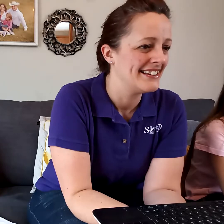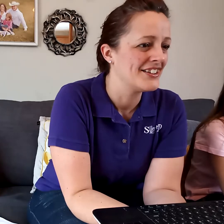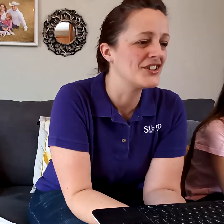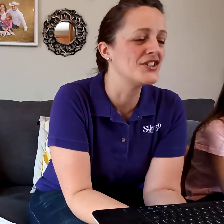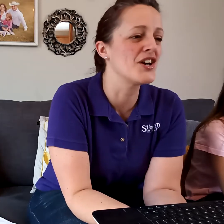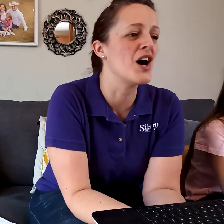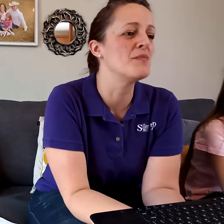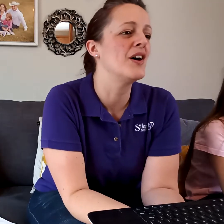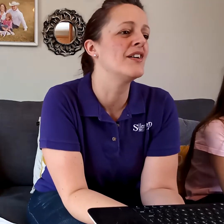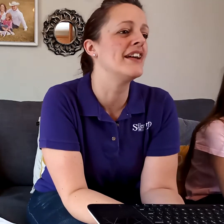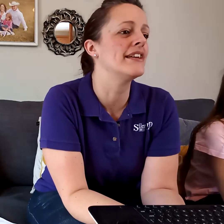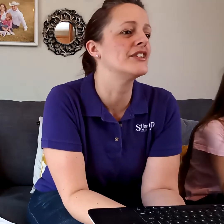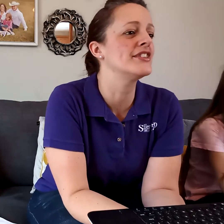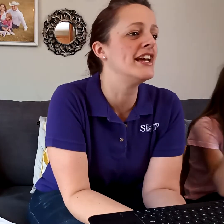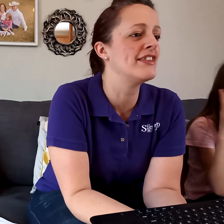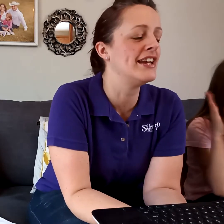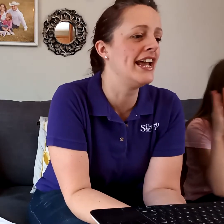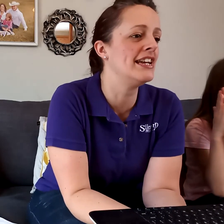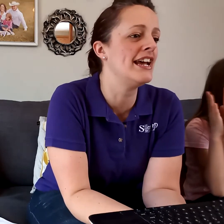Good job. All right, there's Nathan and Nick.